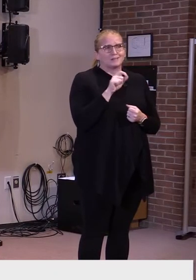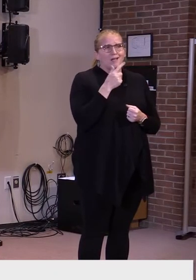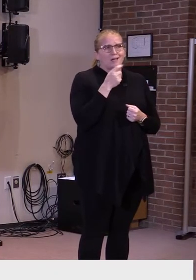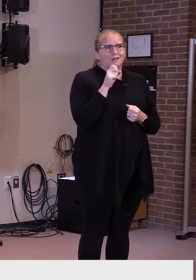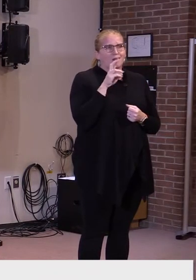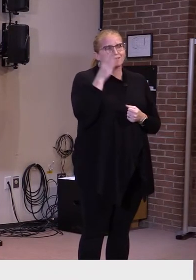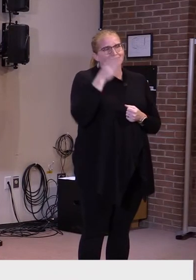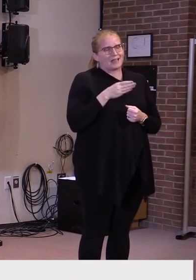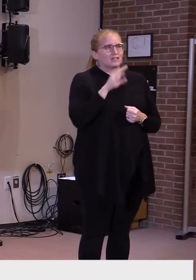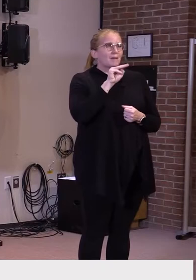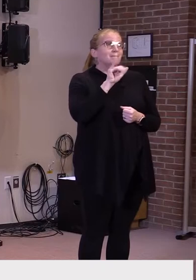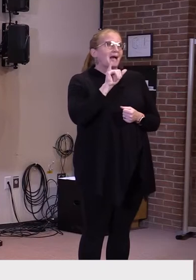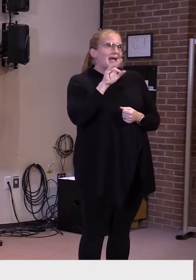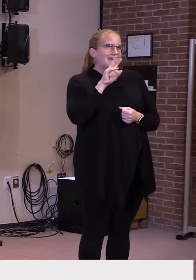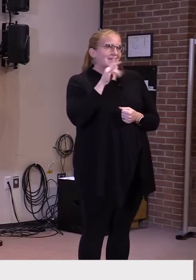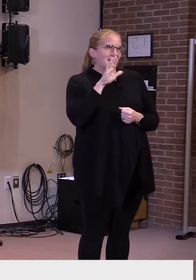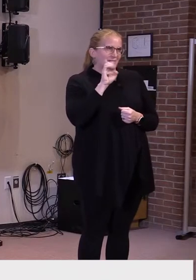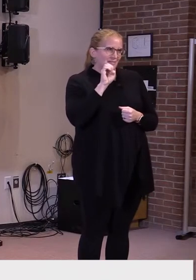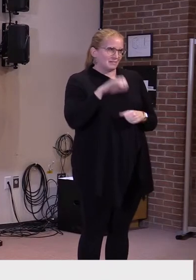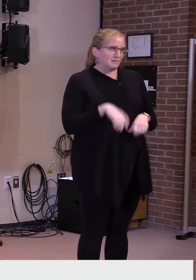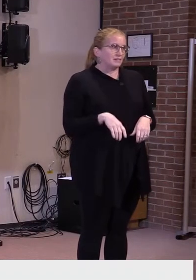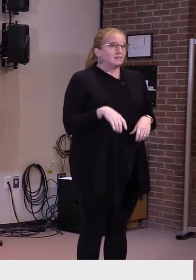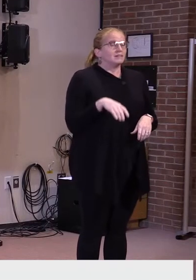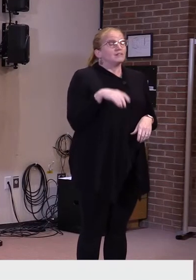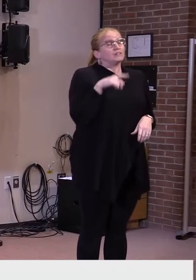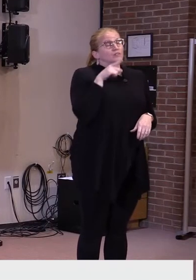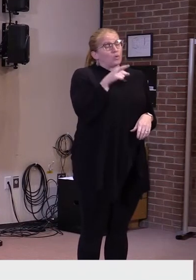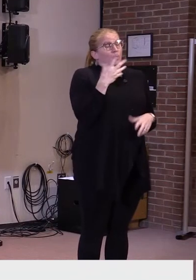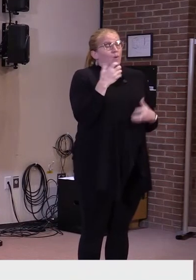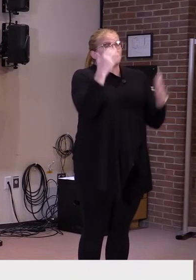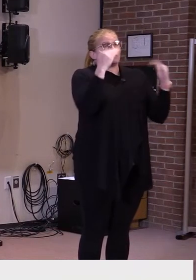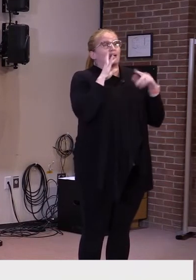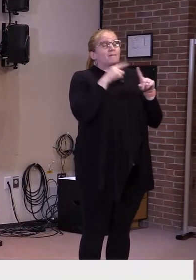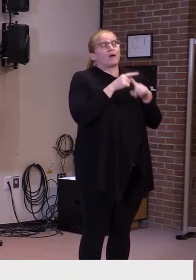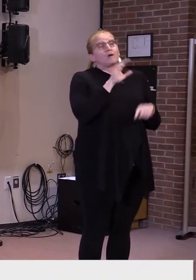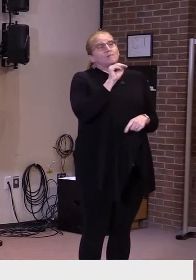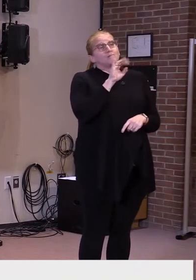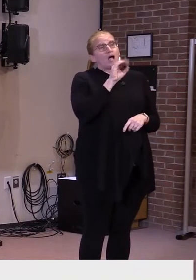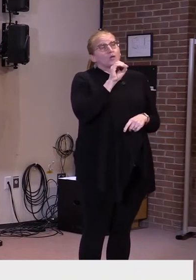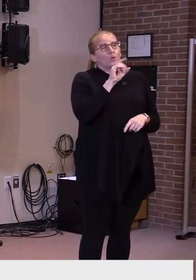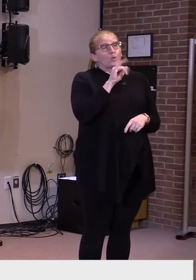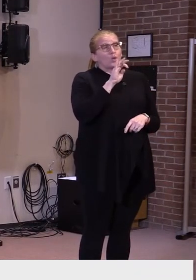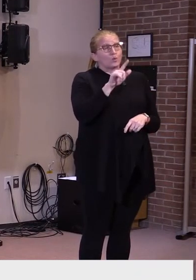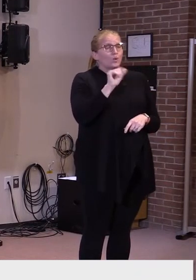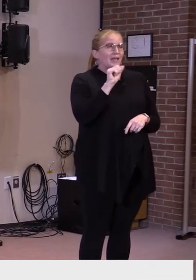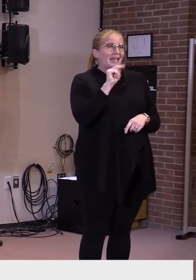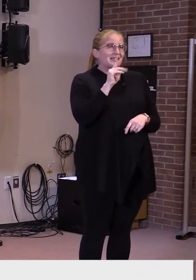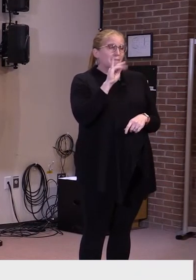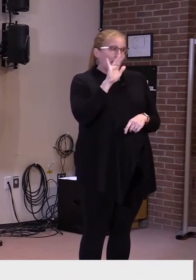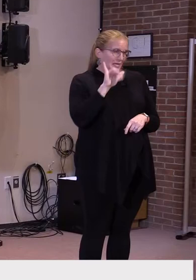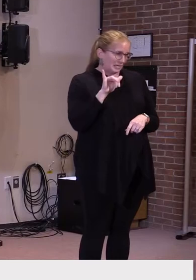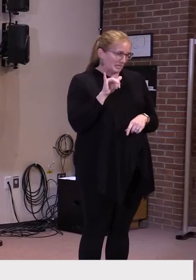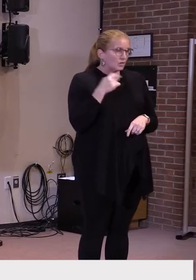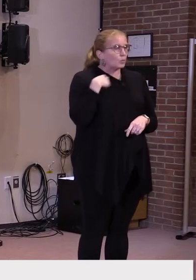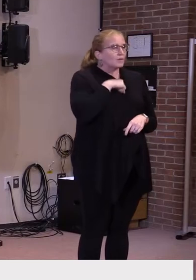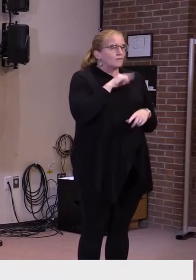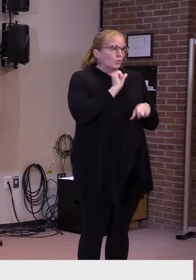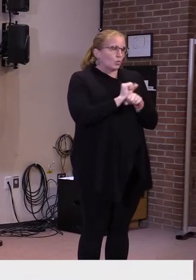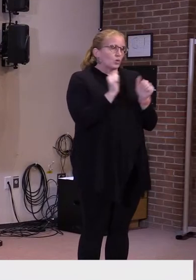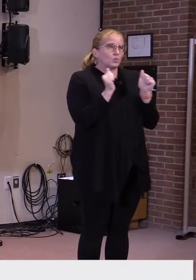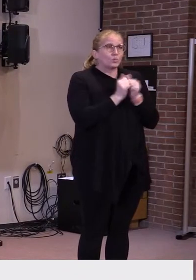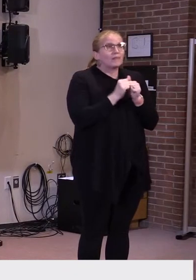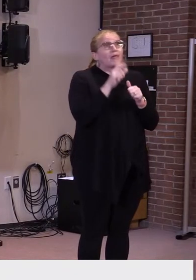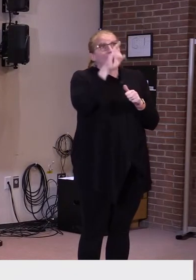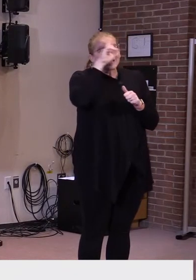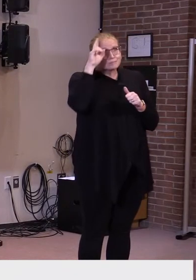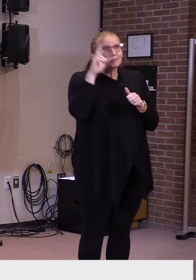healthvermont.gov/myvaccine. Now I want to discuss monoclonal antibodies. We've worked with hospitals and EMS across the state